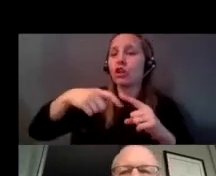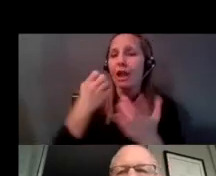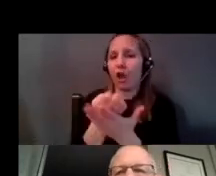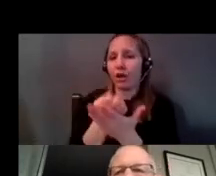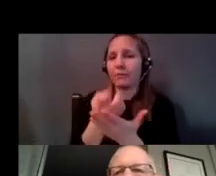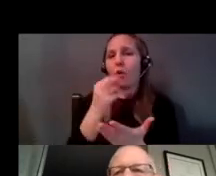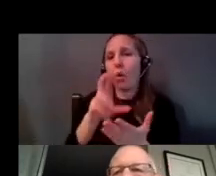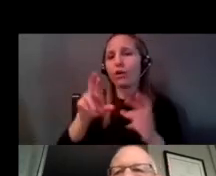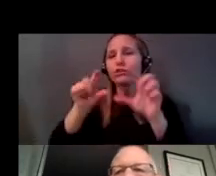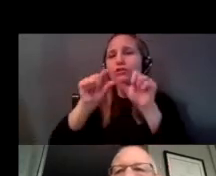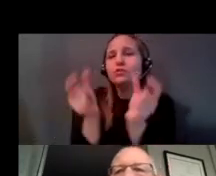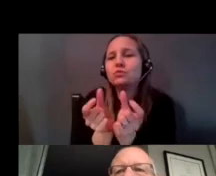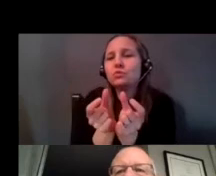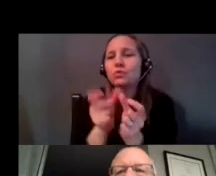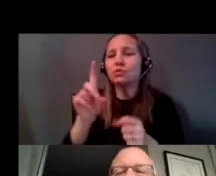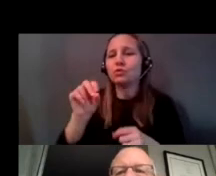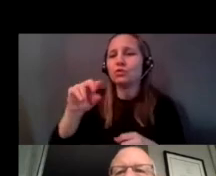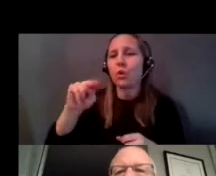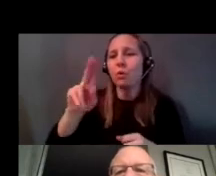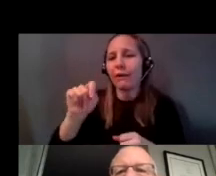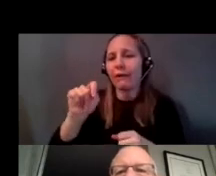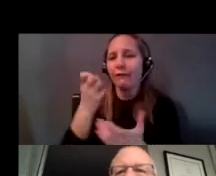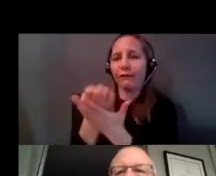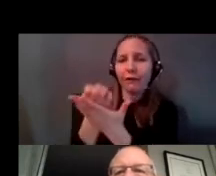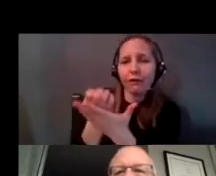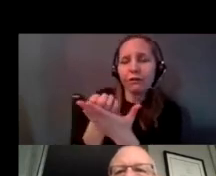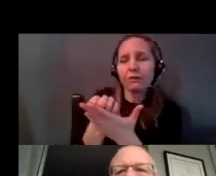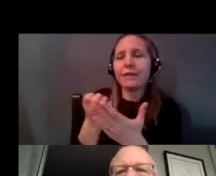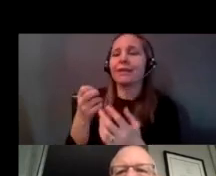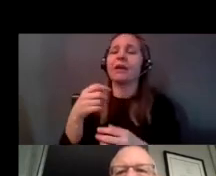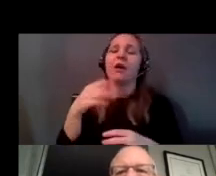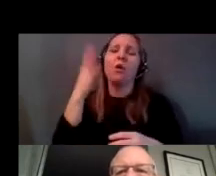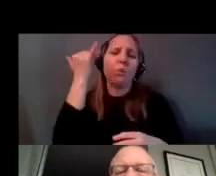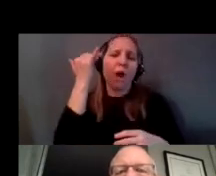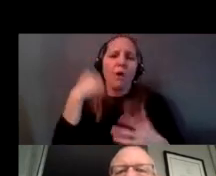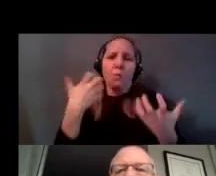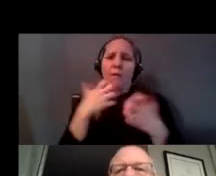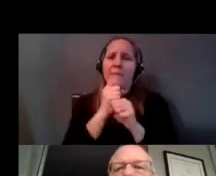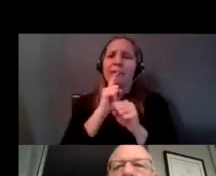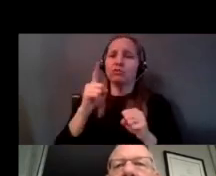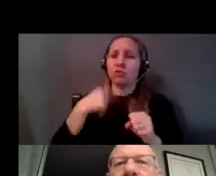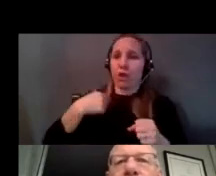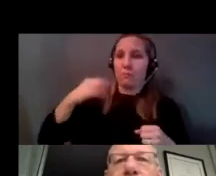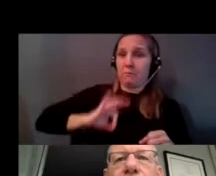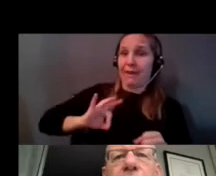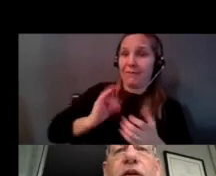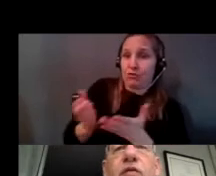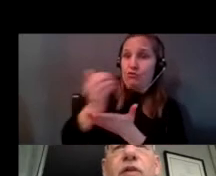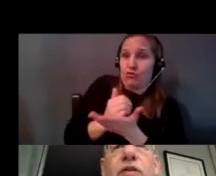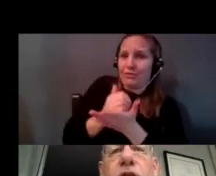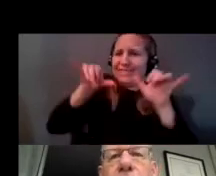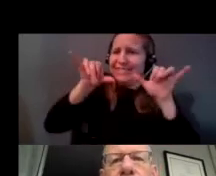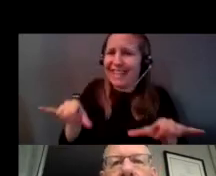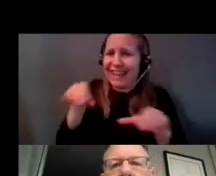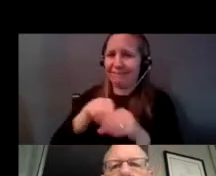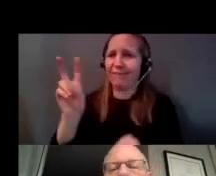the donut economy, ways to make sure that more benefit stays here. I would just say that Vancouver is